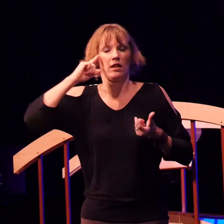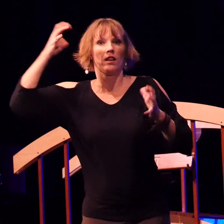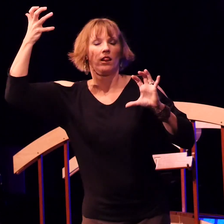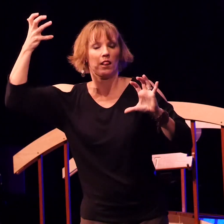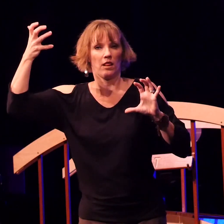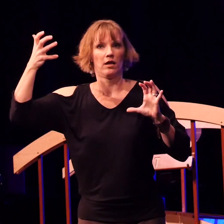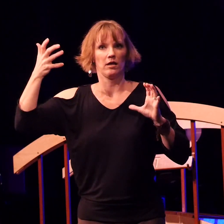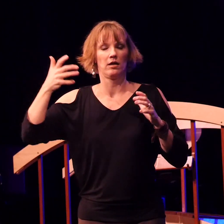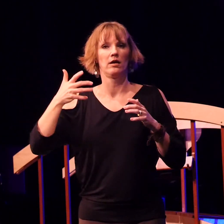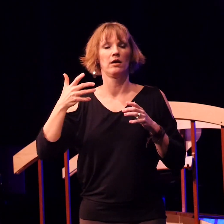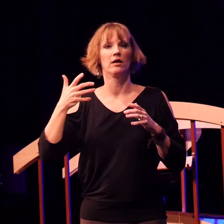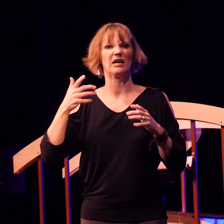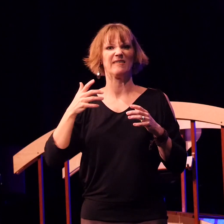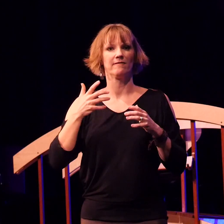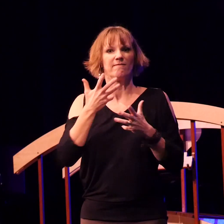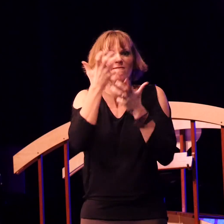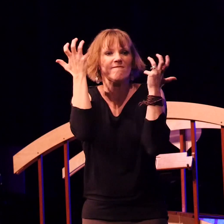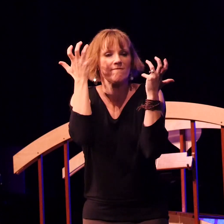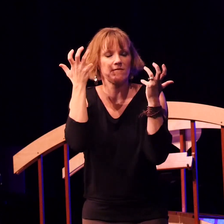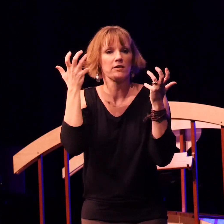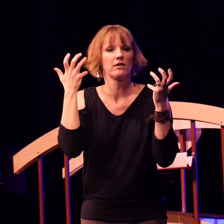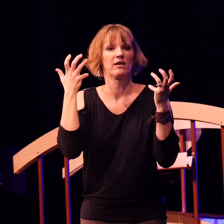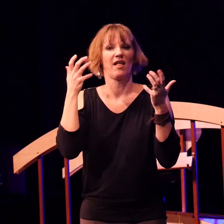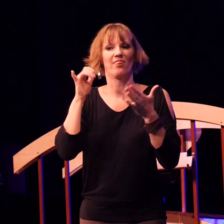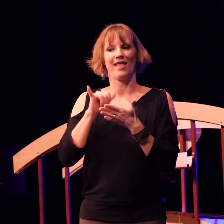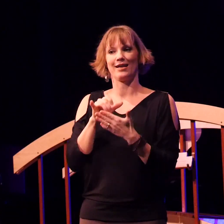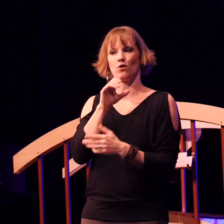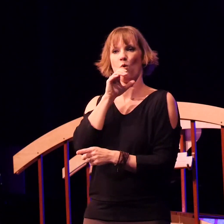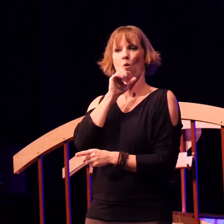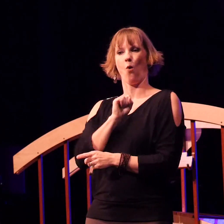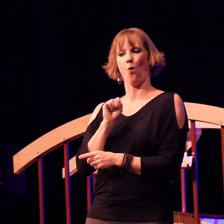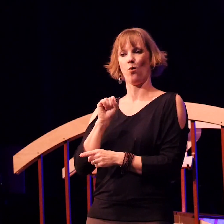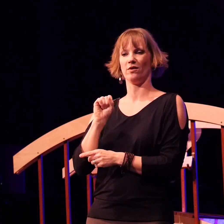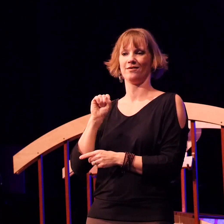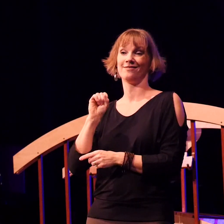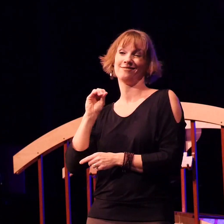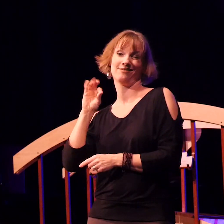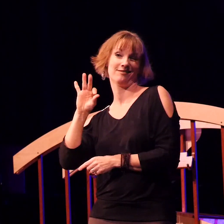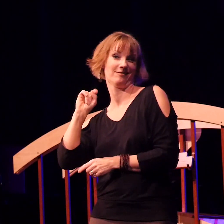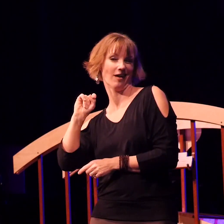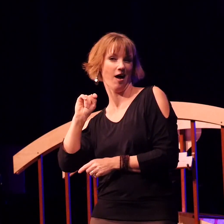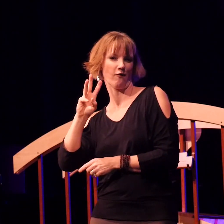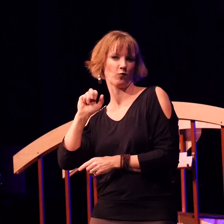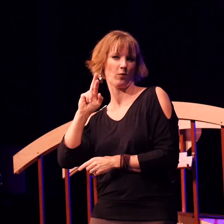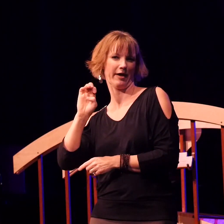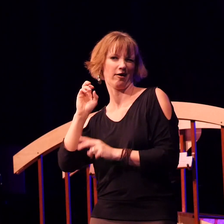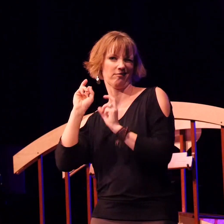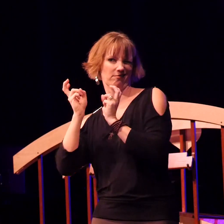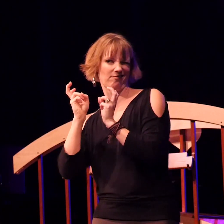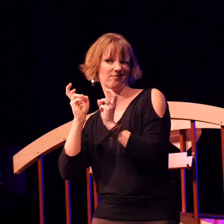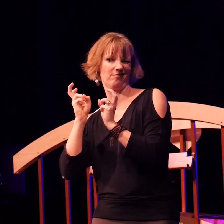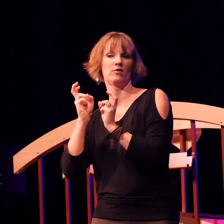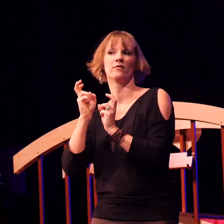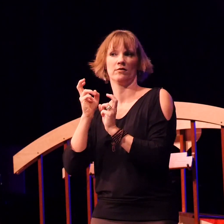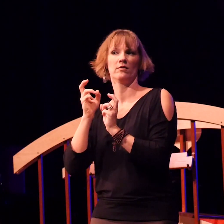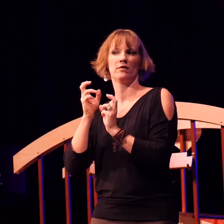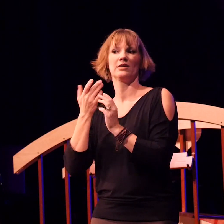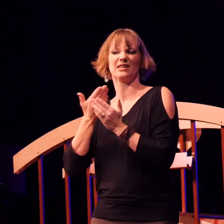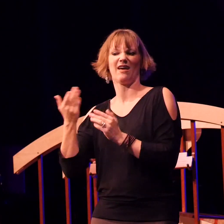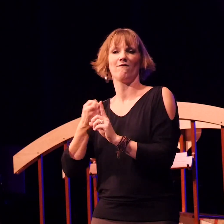we are playing old software. We're running old software from the old